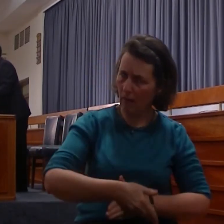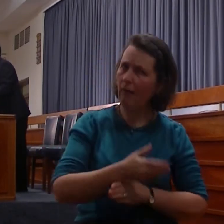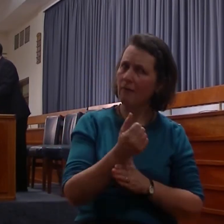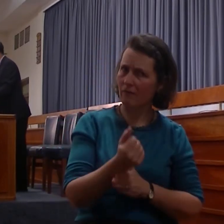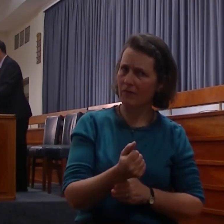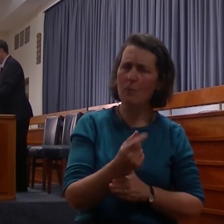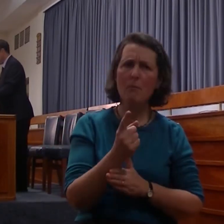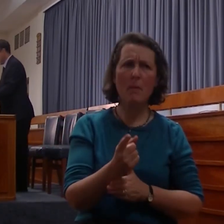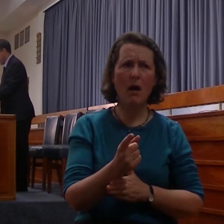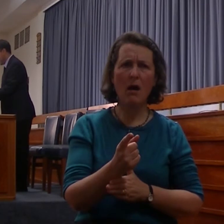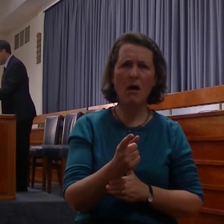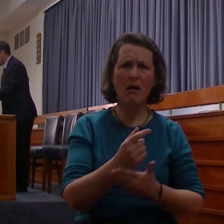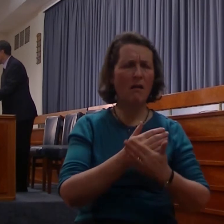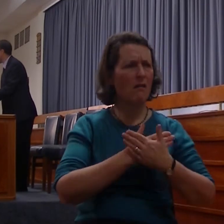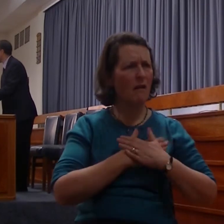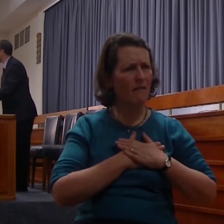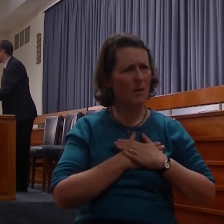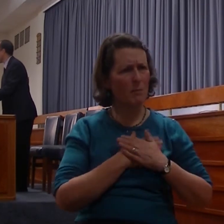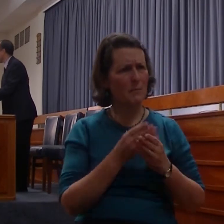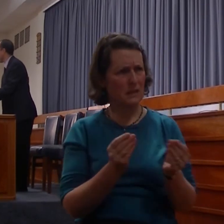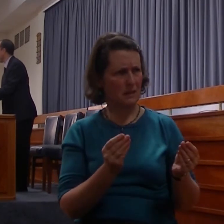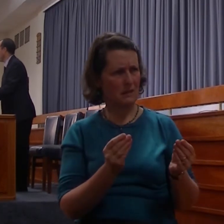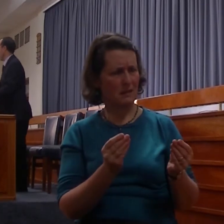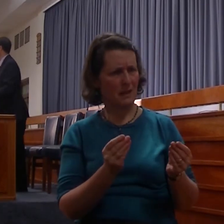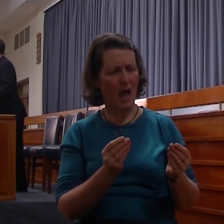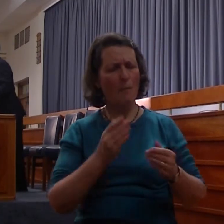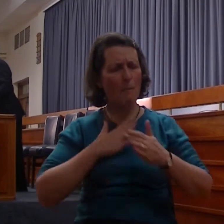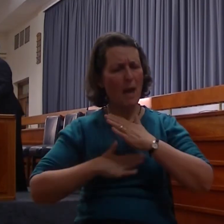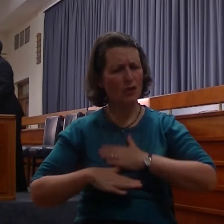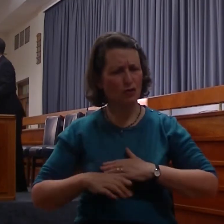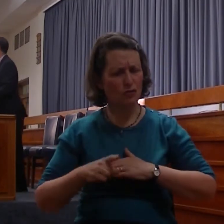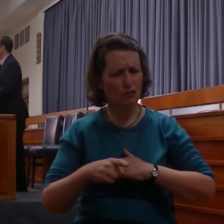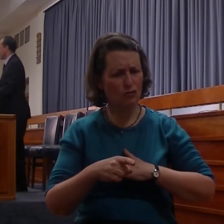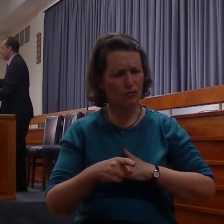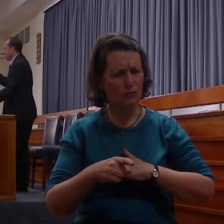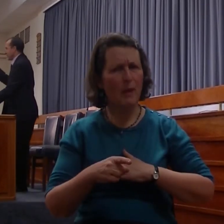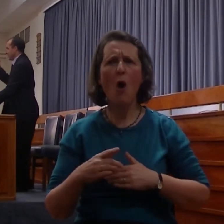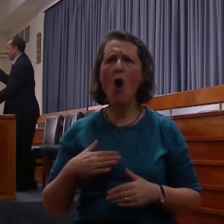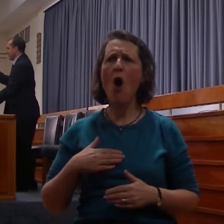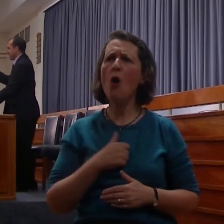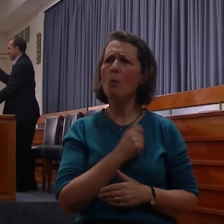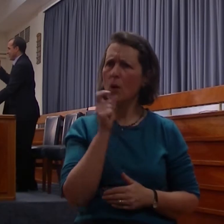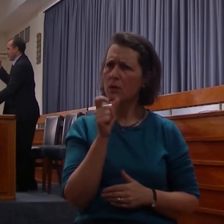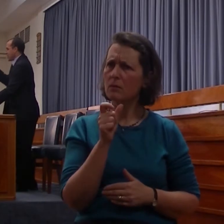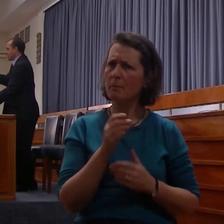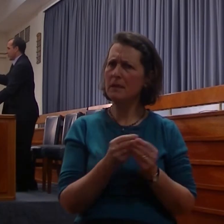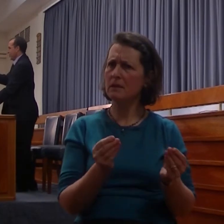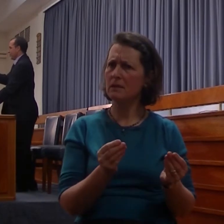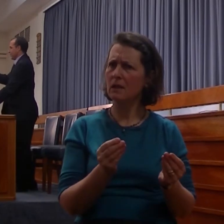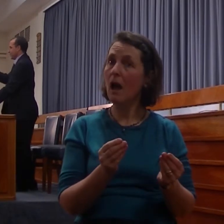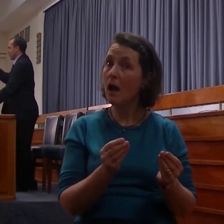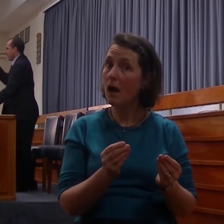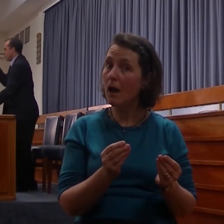is missing. And thy labor, and there you can see love is missing. And thy